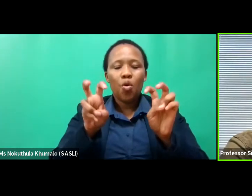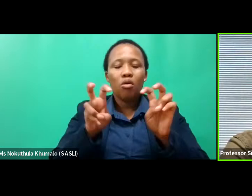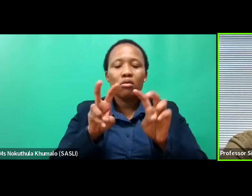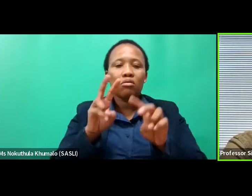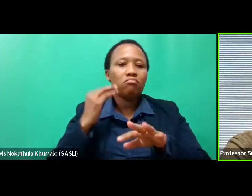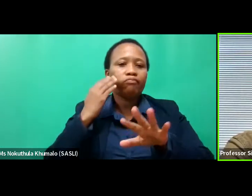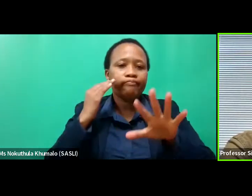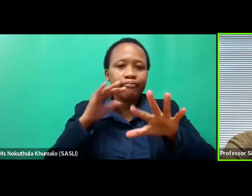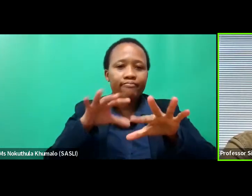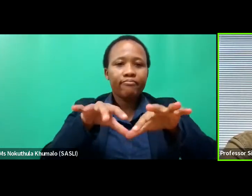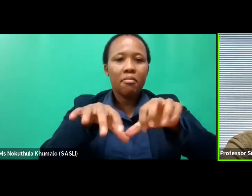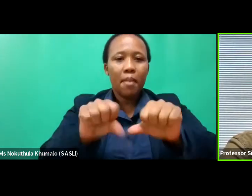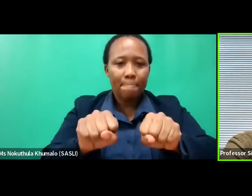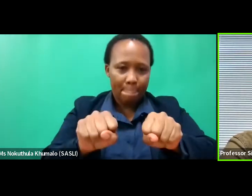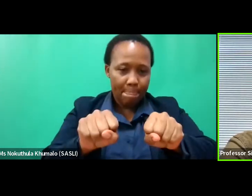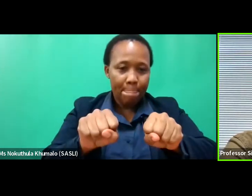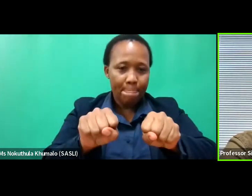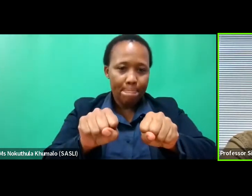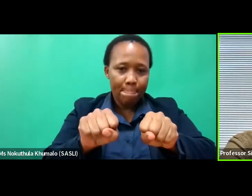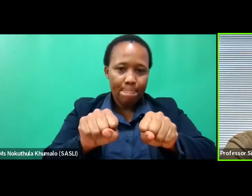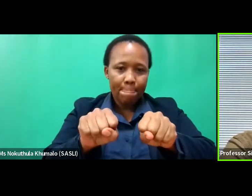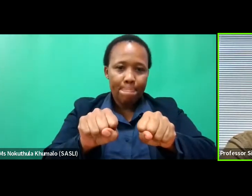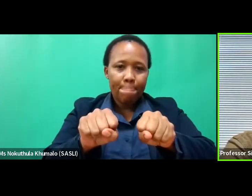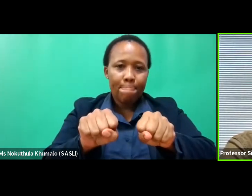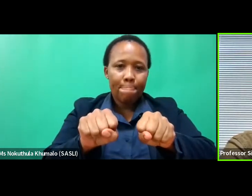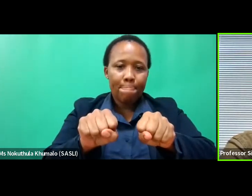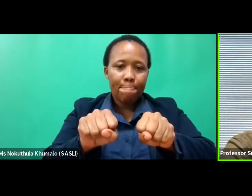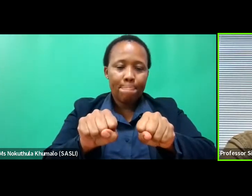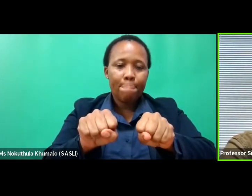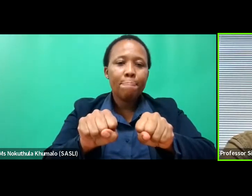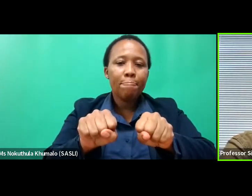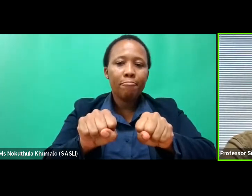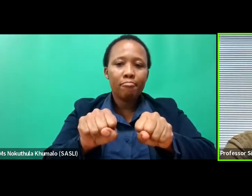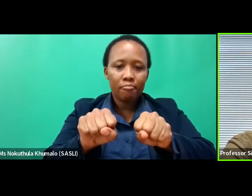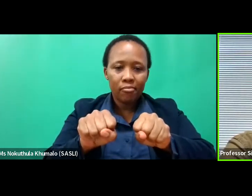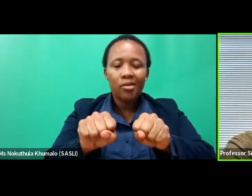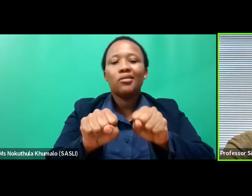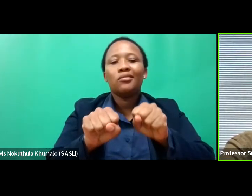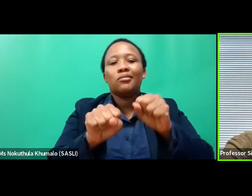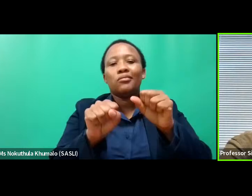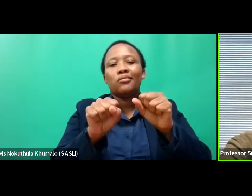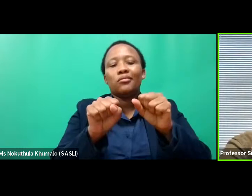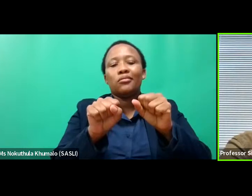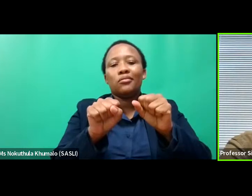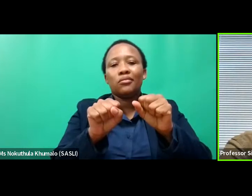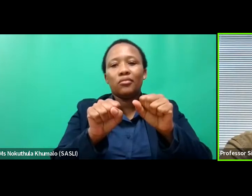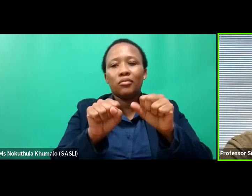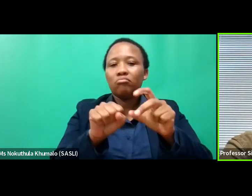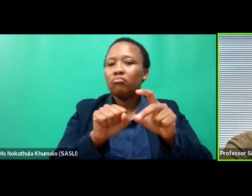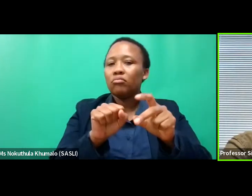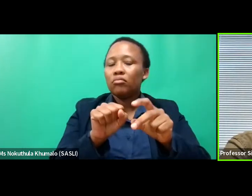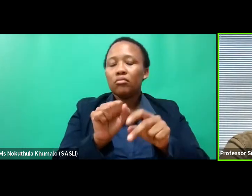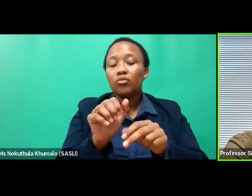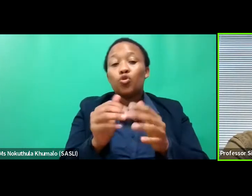And the issue of league tables, schools in the UK, league